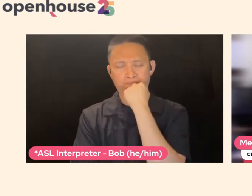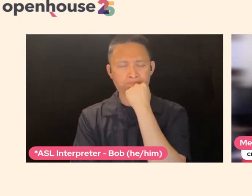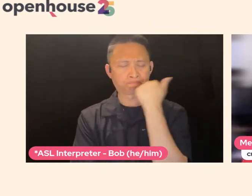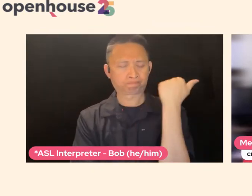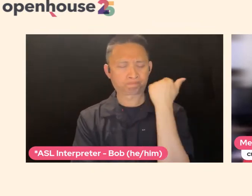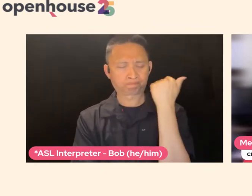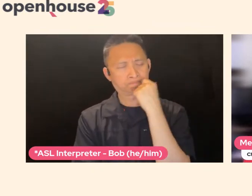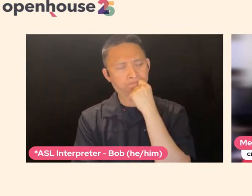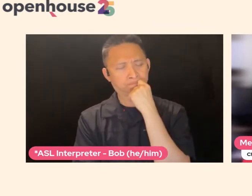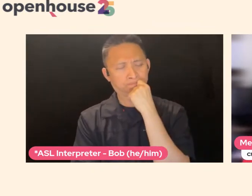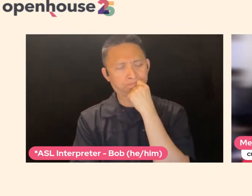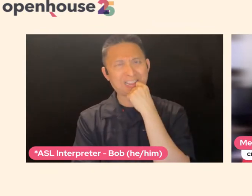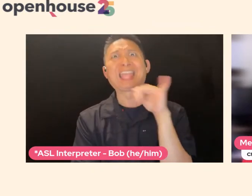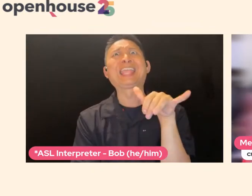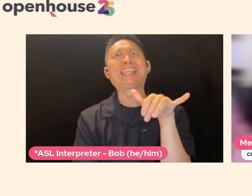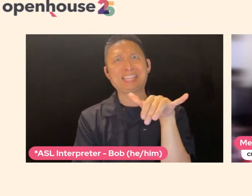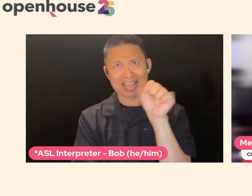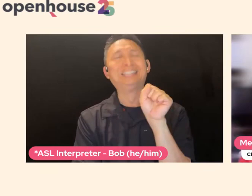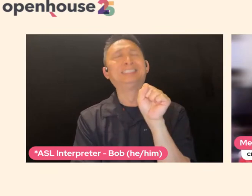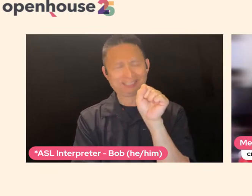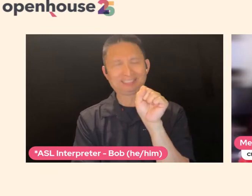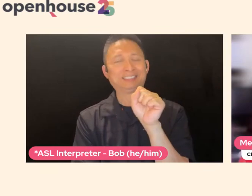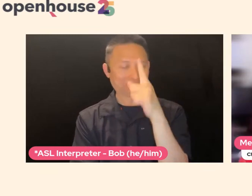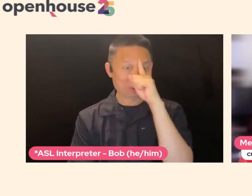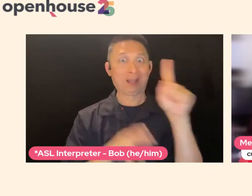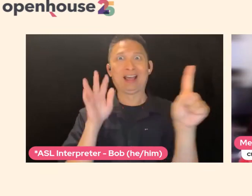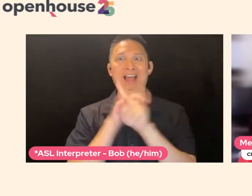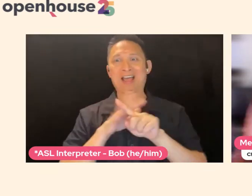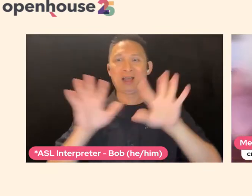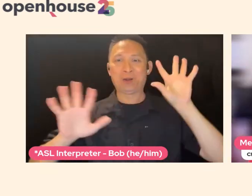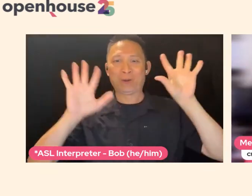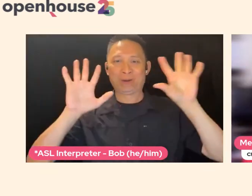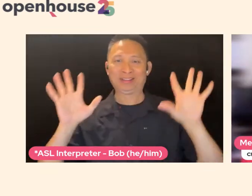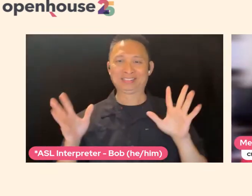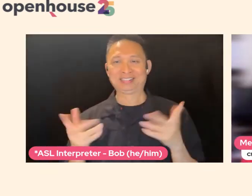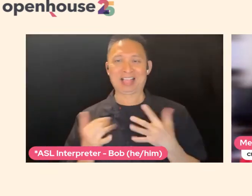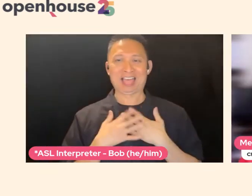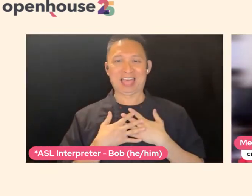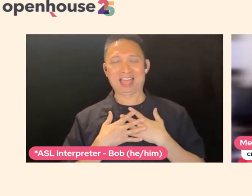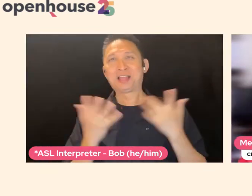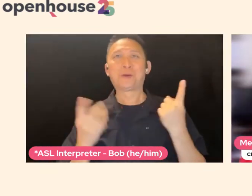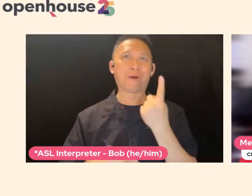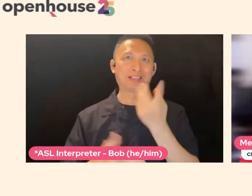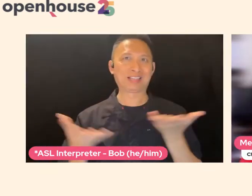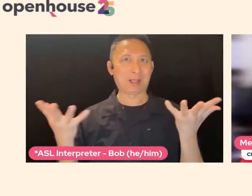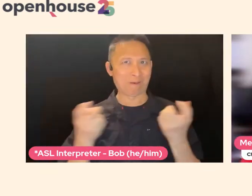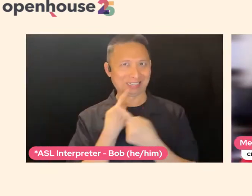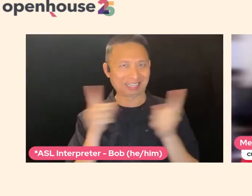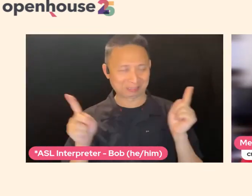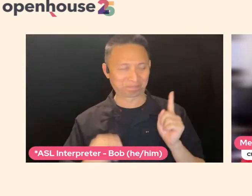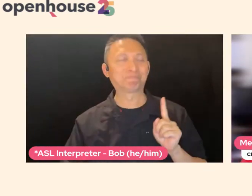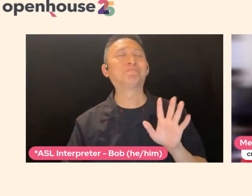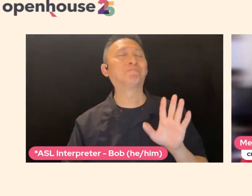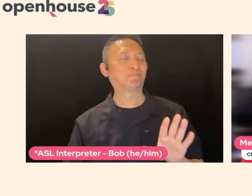Absolutely. One thing, oh, that was a little too exciting for me for a second. One thing that I'm going to say is,